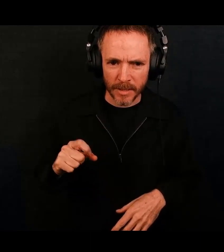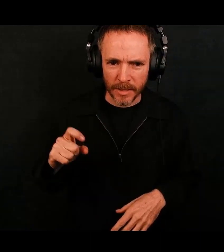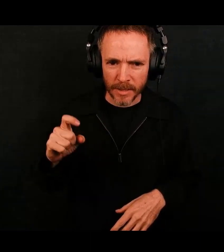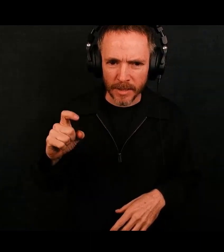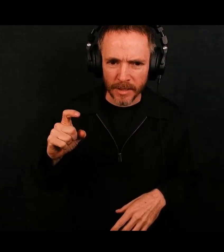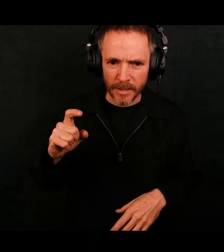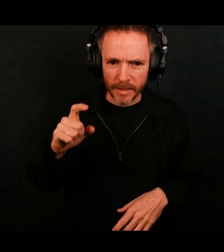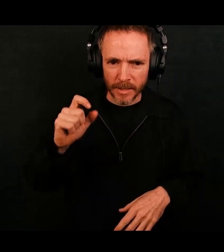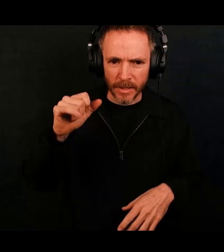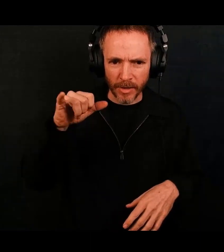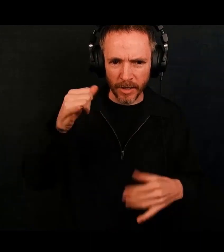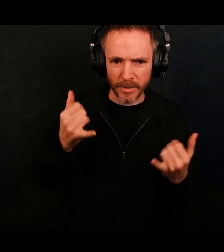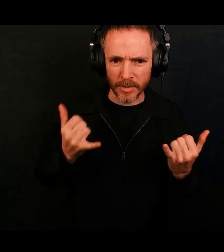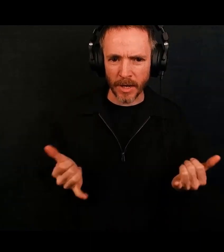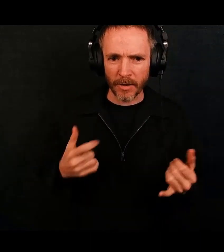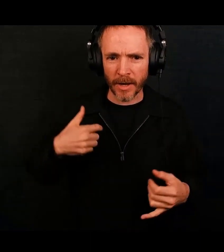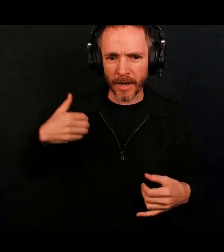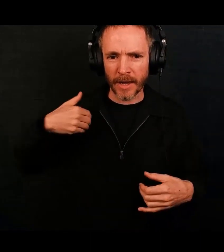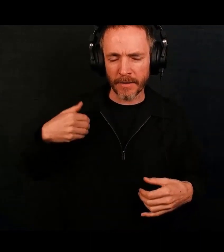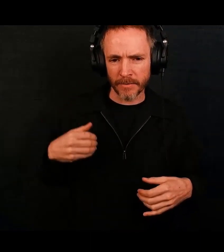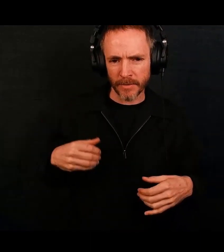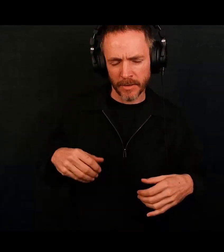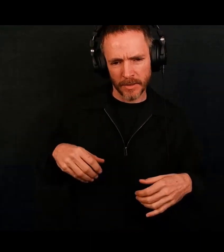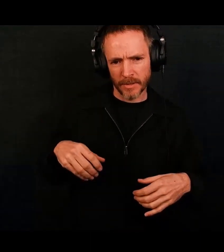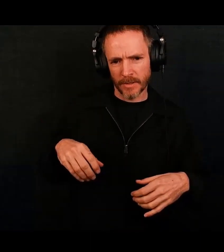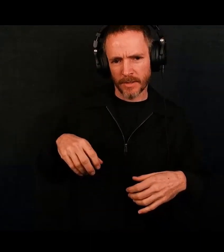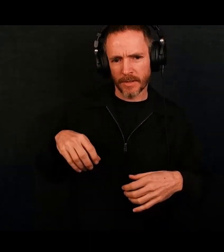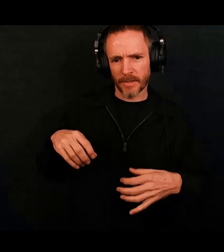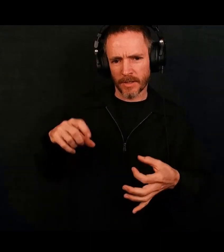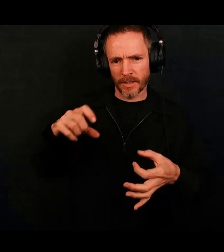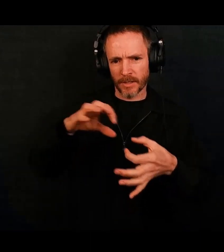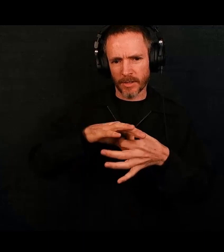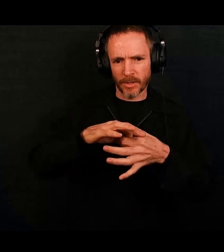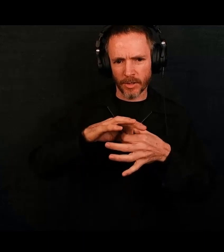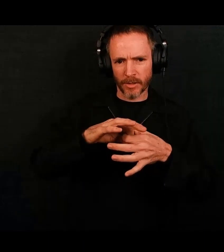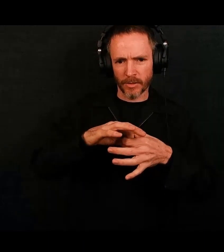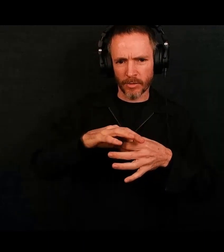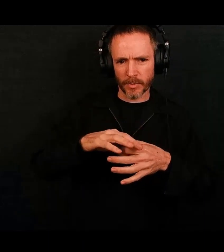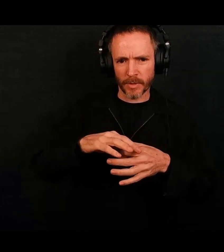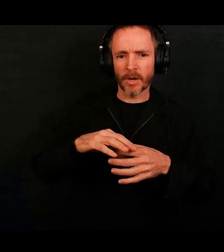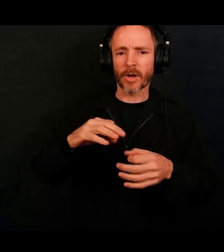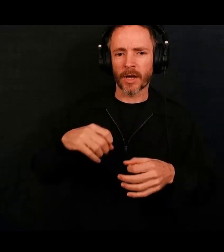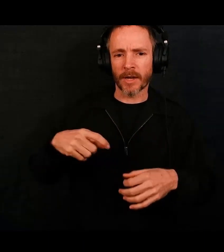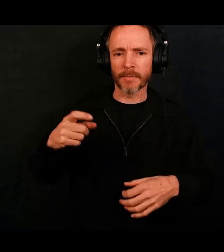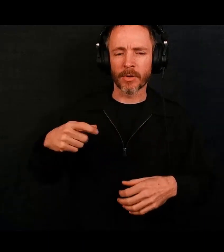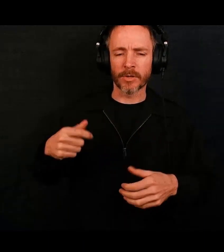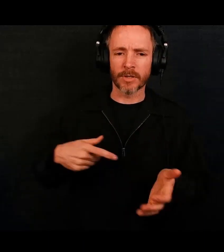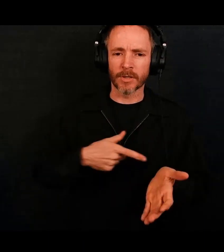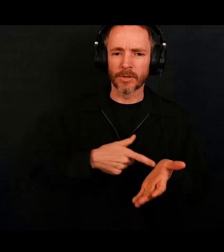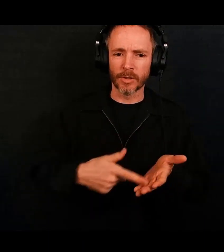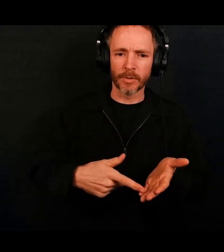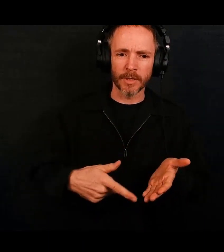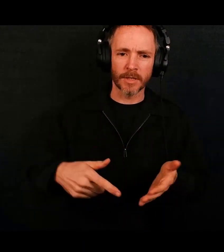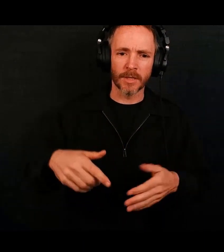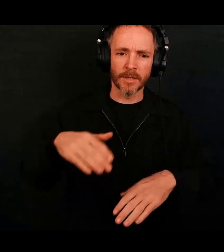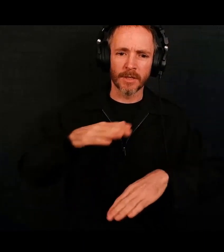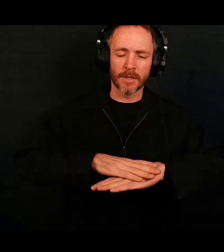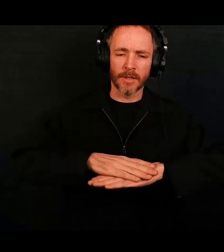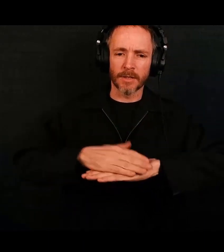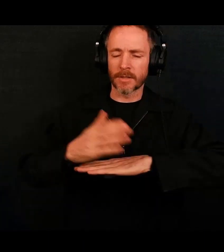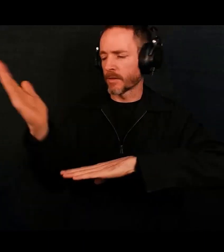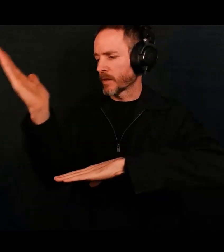Yes. Okay, so now I have the hook and loop. Okay, I'm going to glue